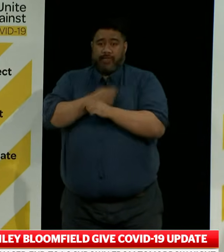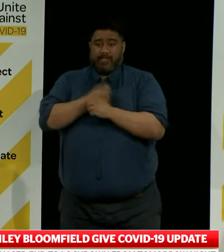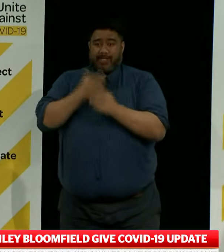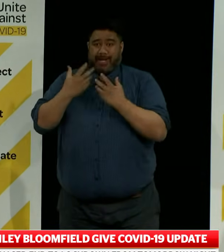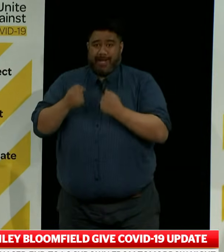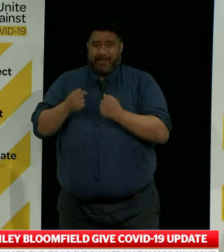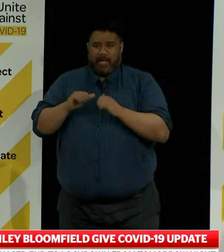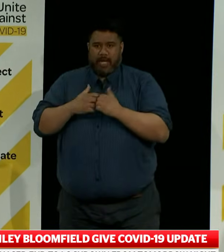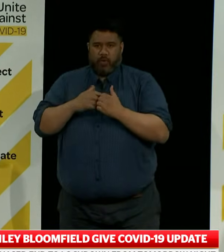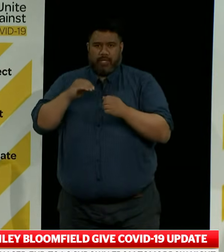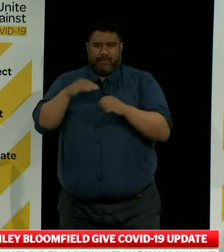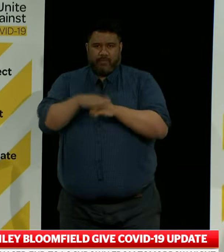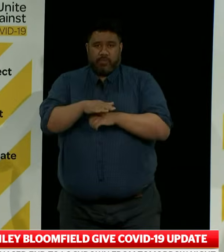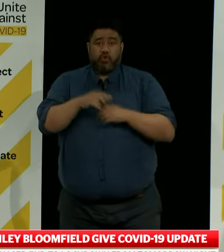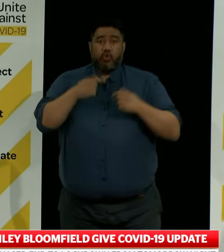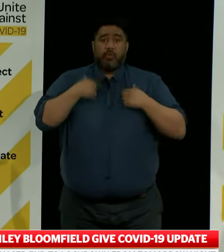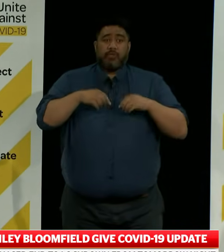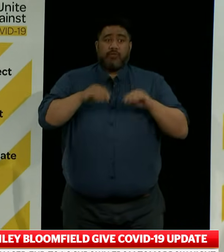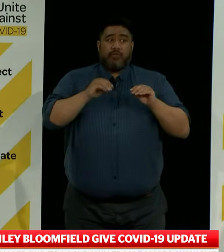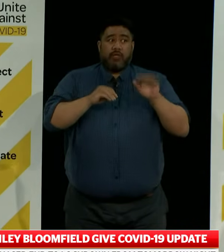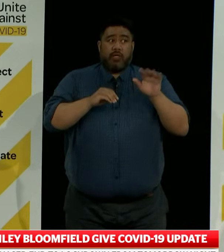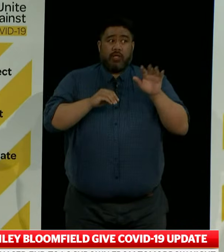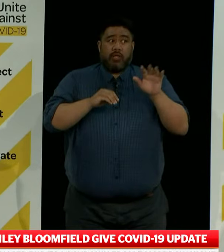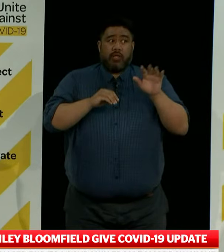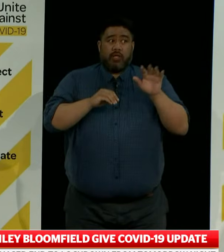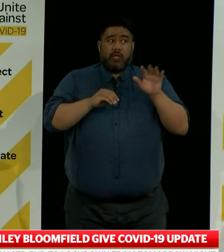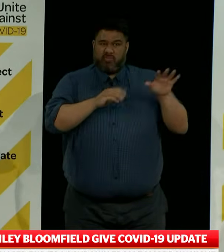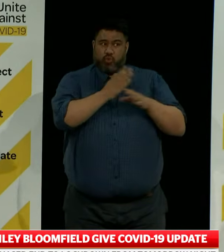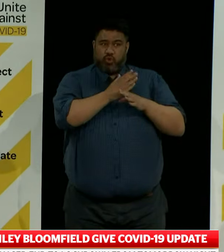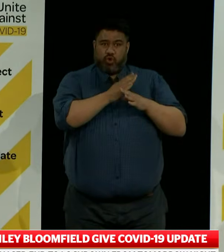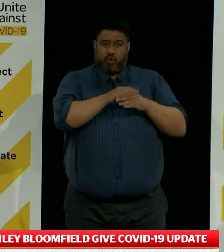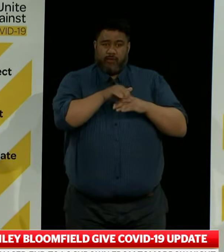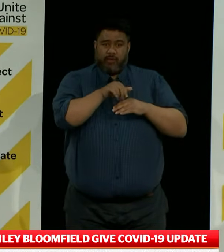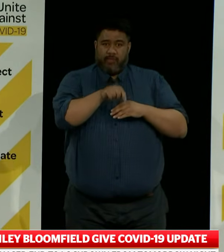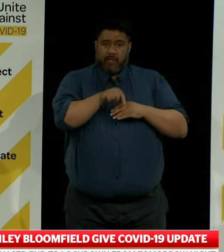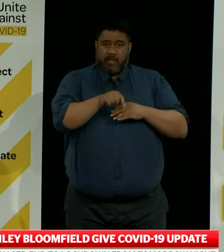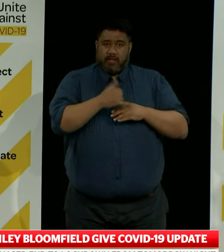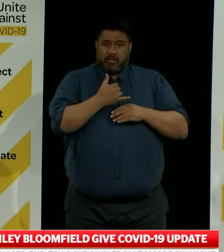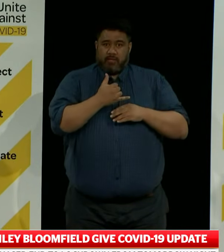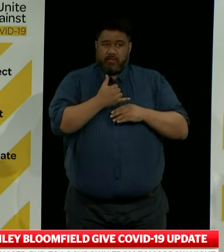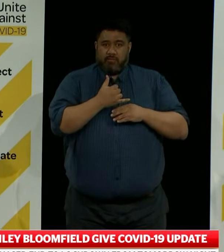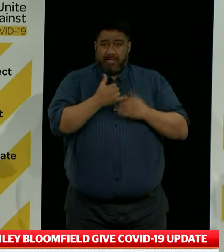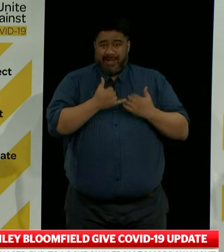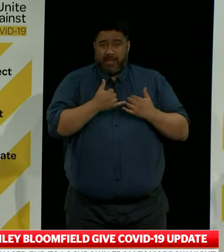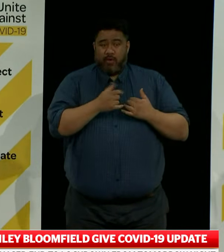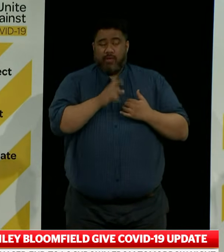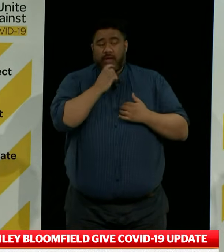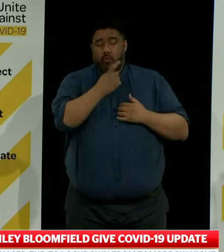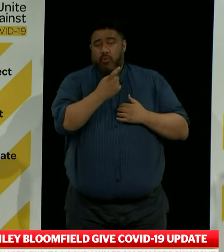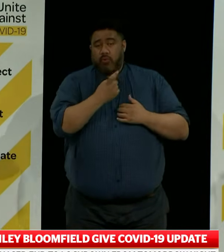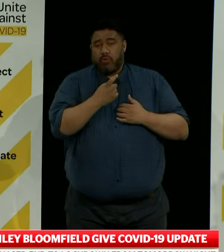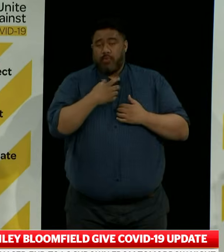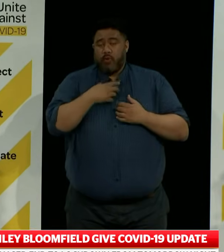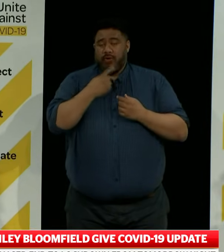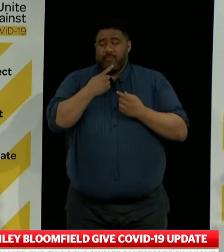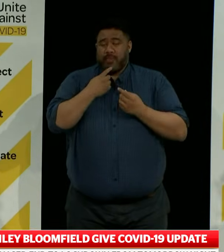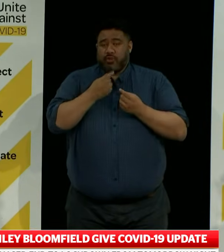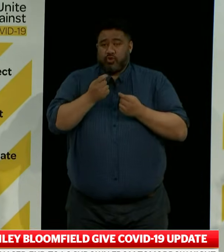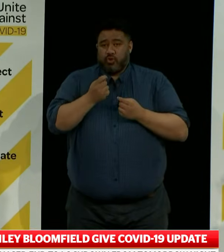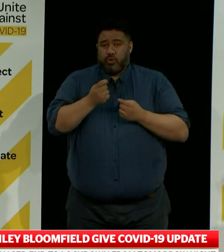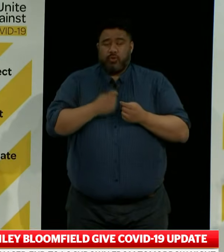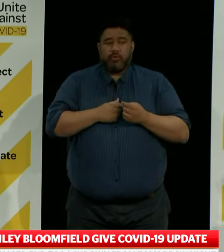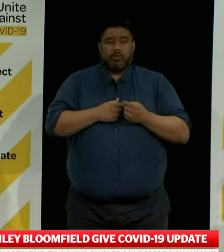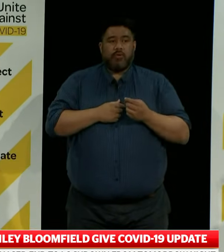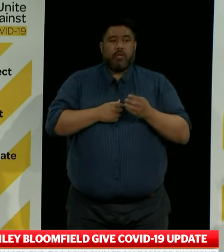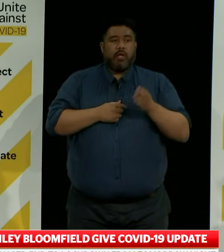So he's doing that work now. You can expect us to say more around what we can expect for education over the coming week. It's